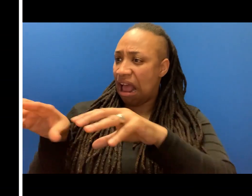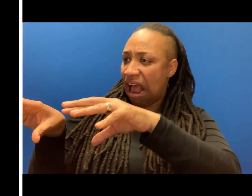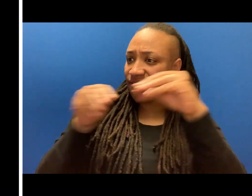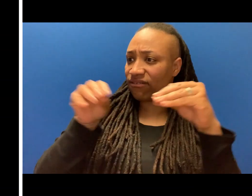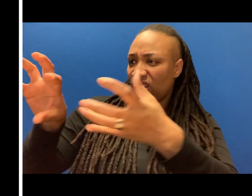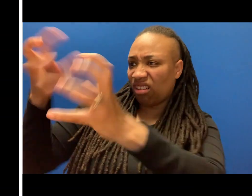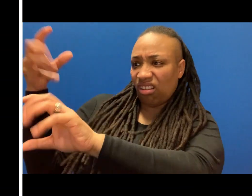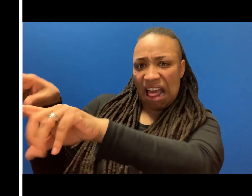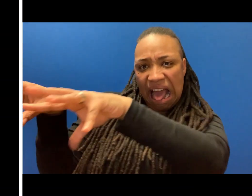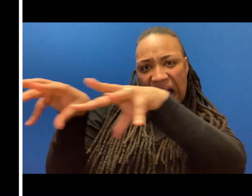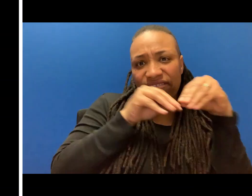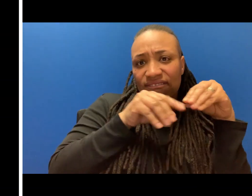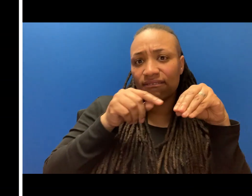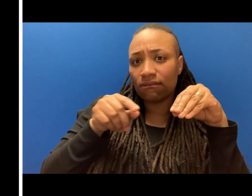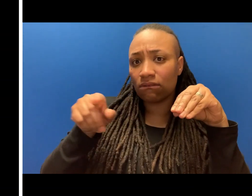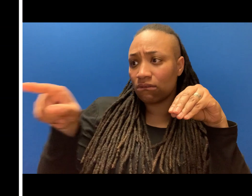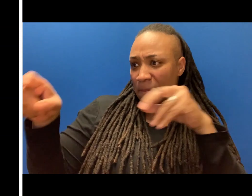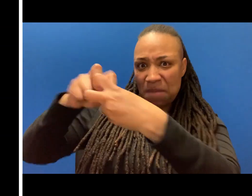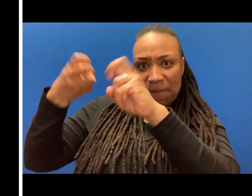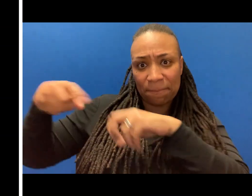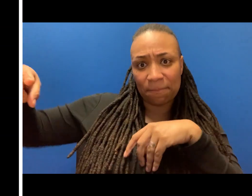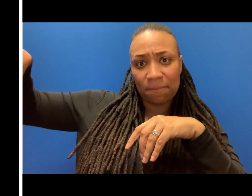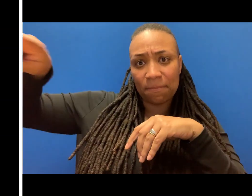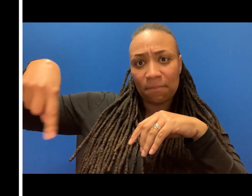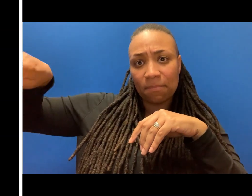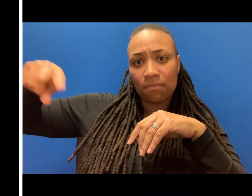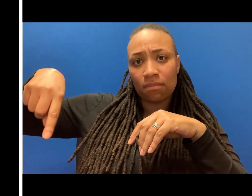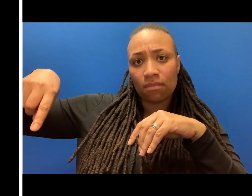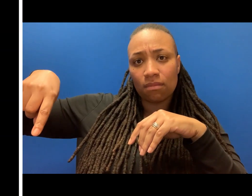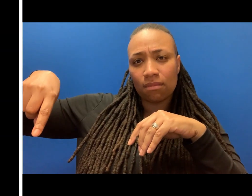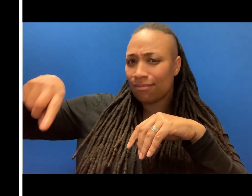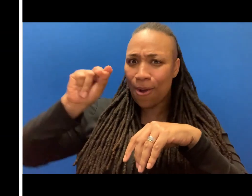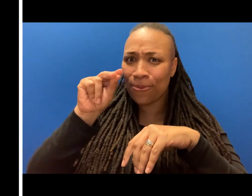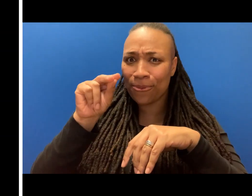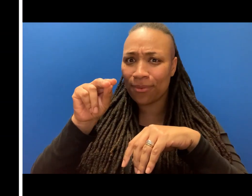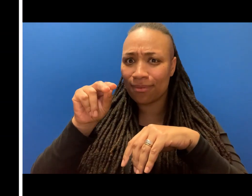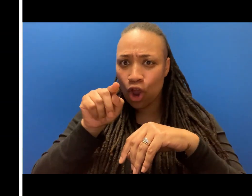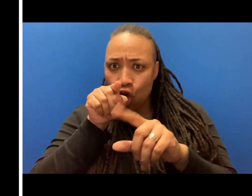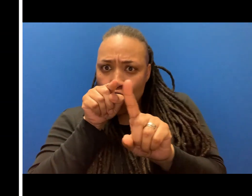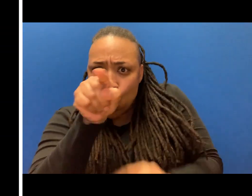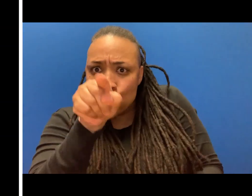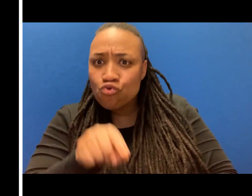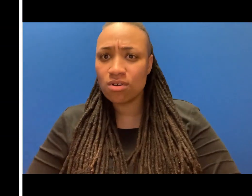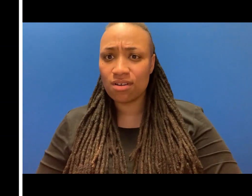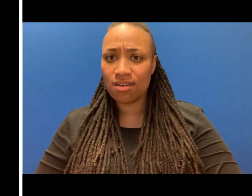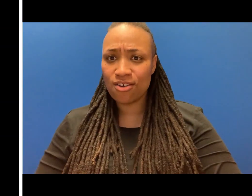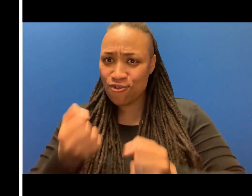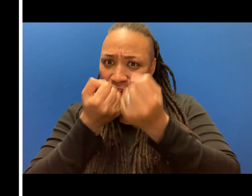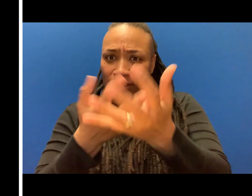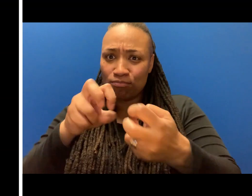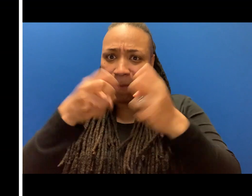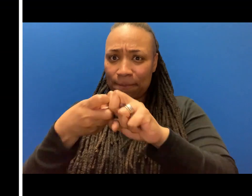shambles. Not walking through the shambles talking about, look at the mess y'all left here. No, look at the mess you left